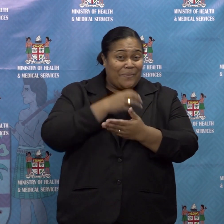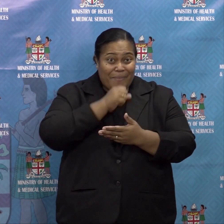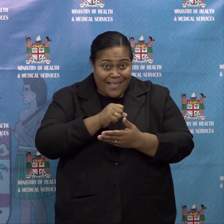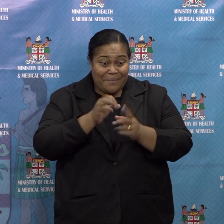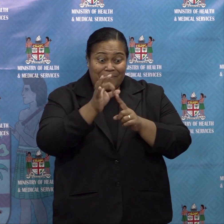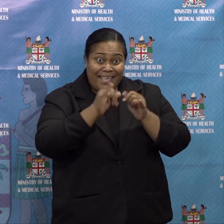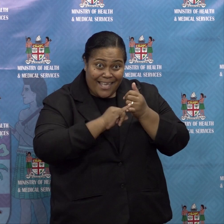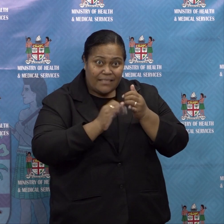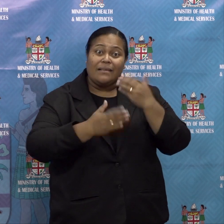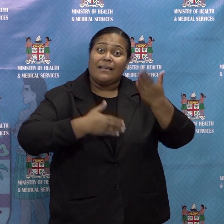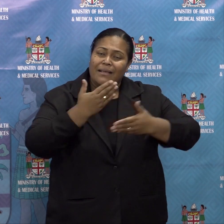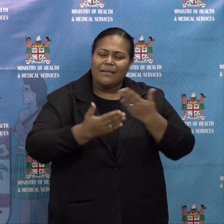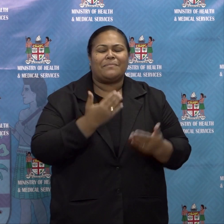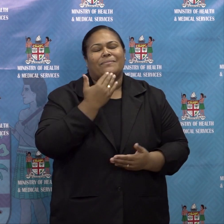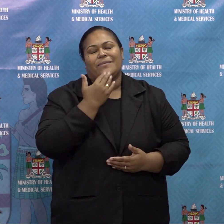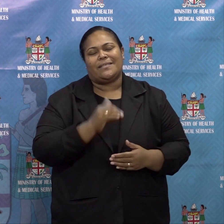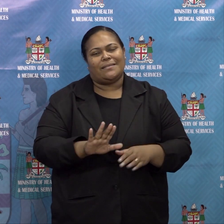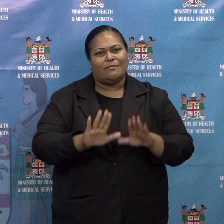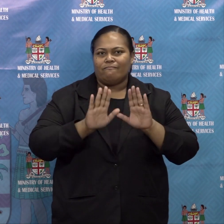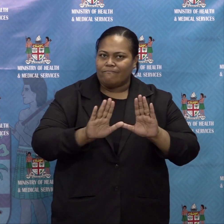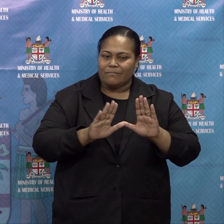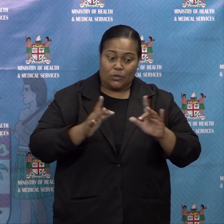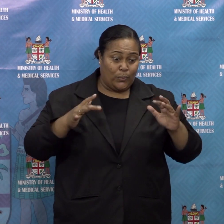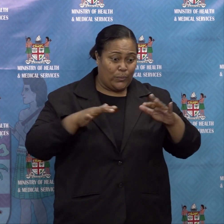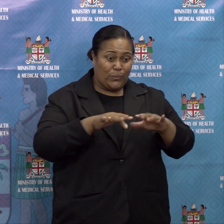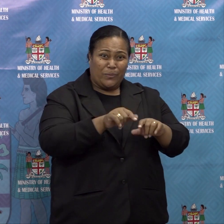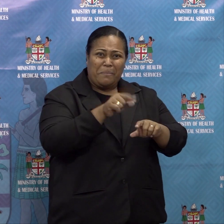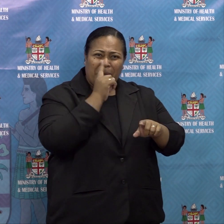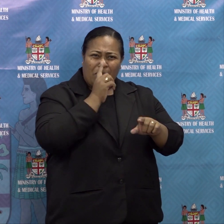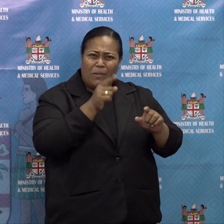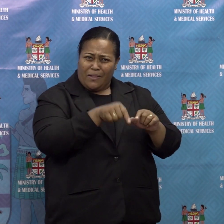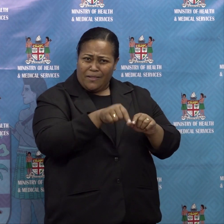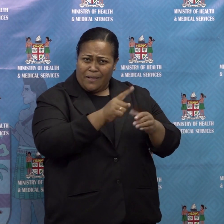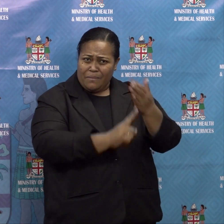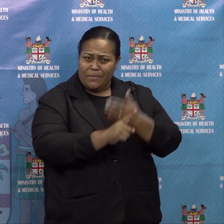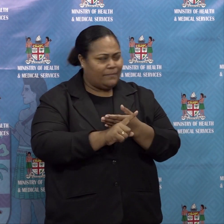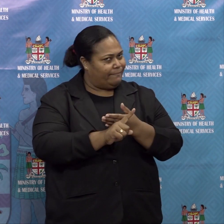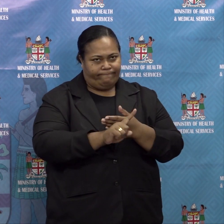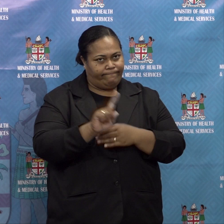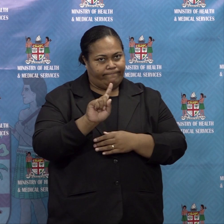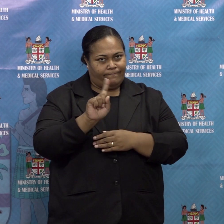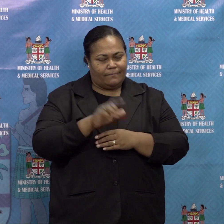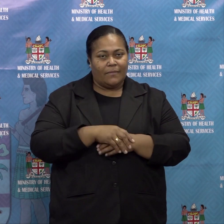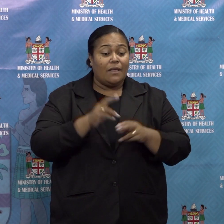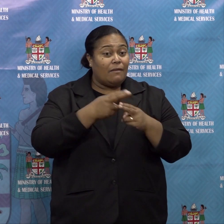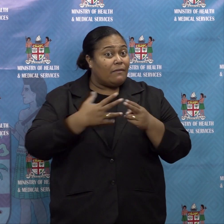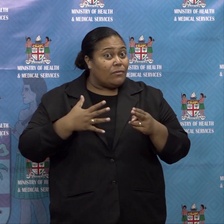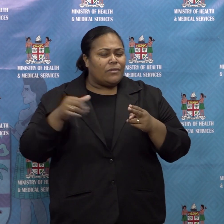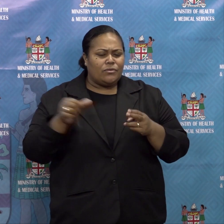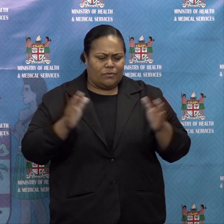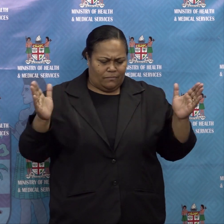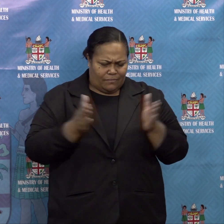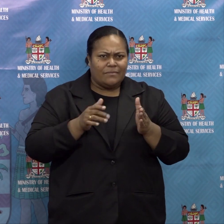please don't attend mass gathering events. We've asked that funerals be reduced to a certain